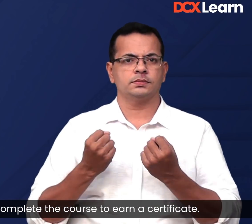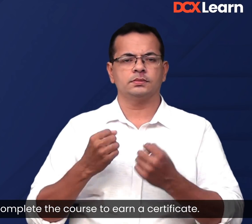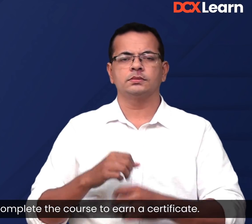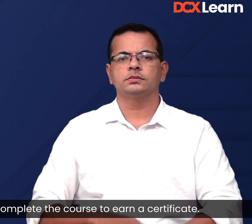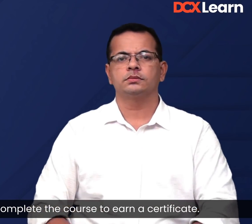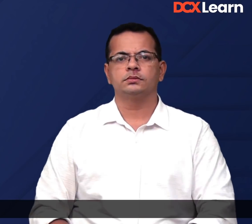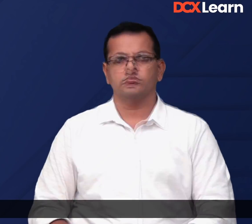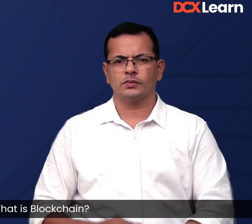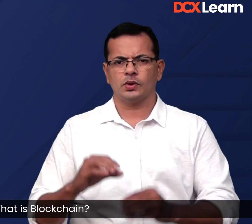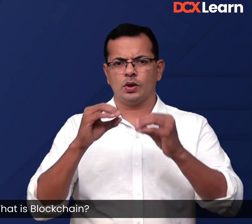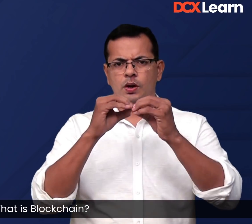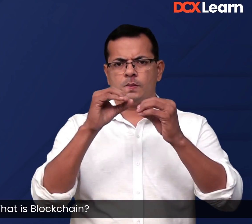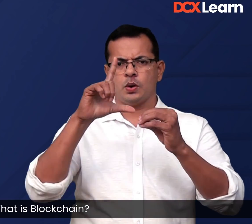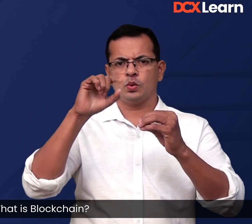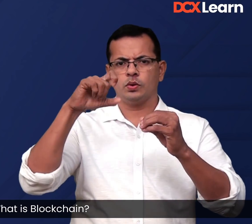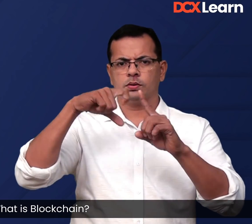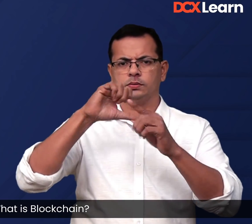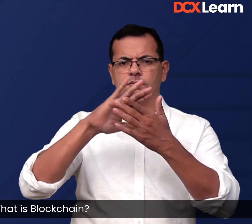what is blockchain